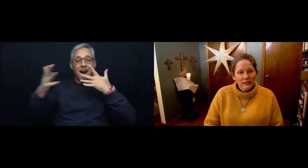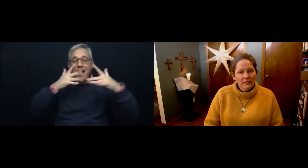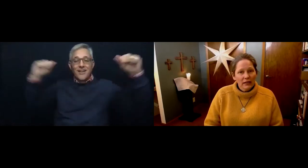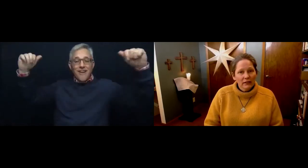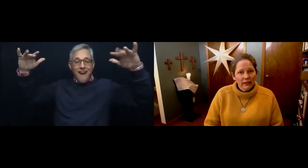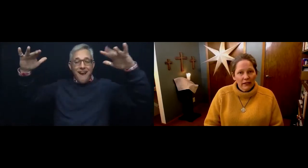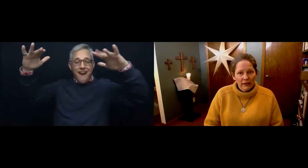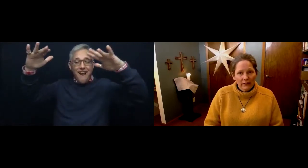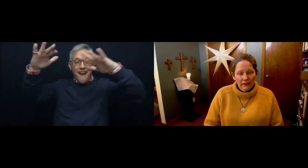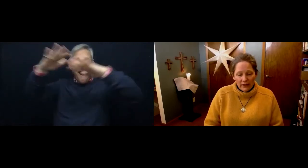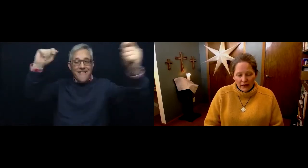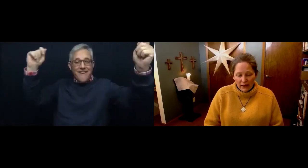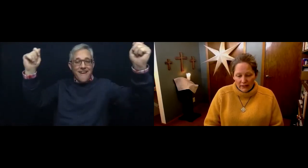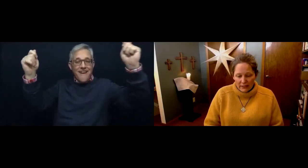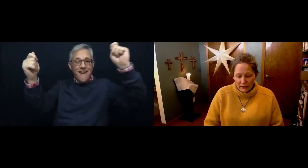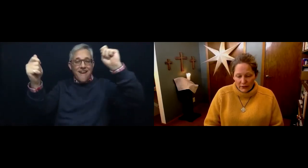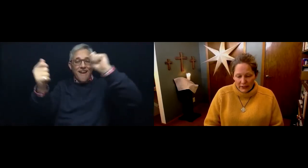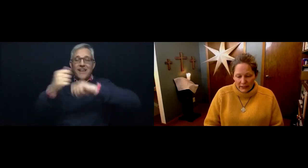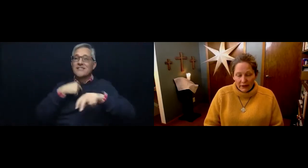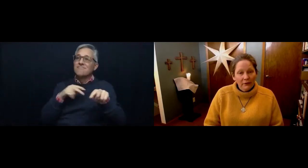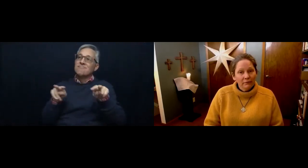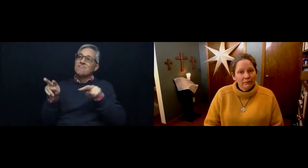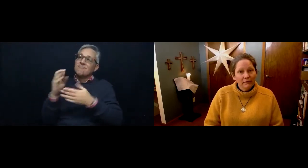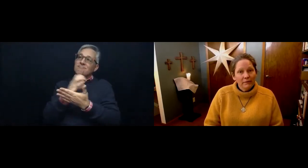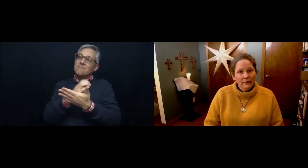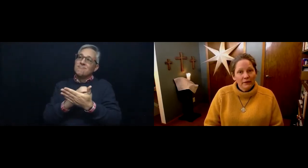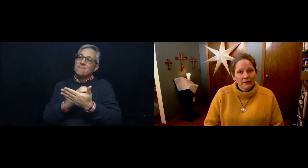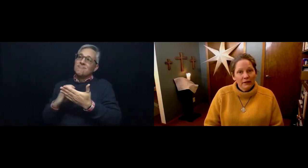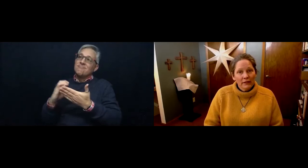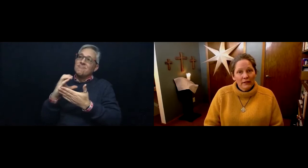this settling in and slowing down,